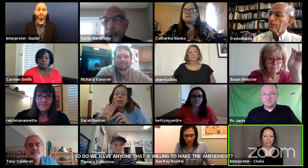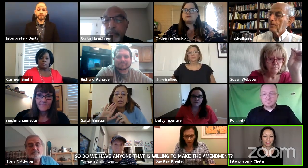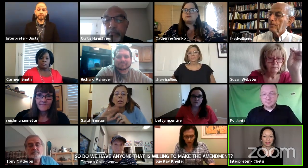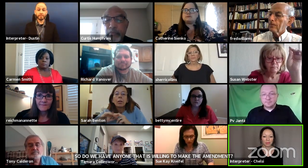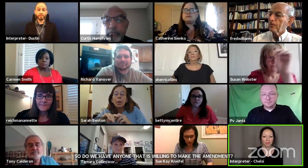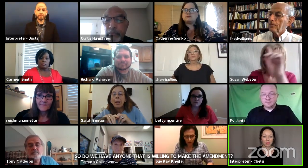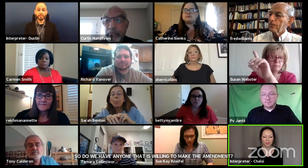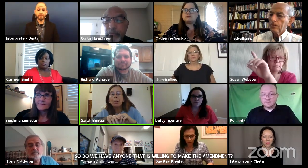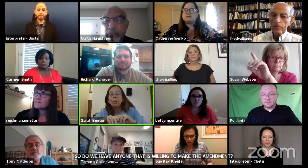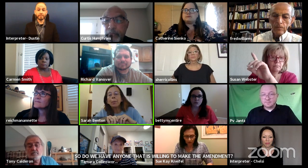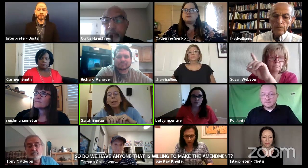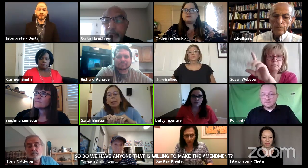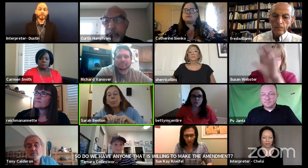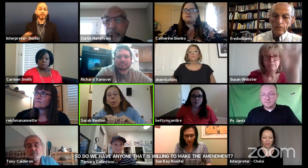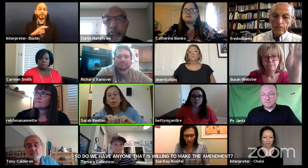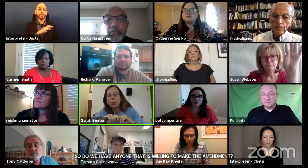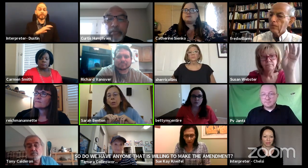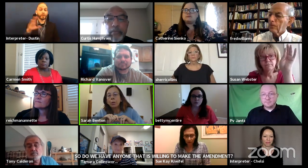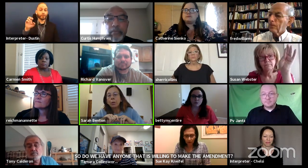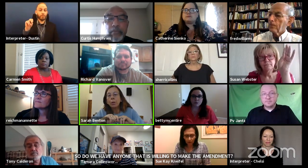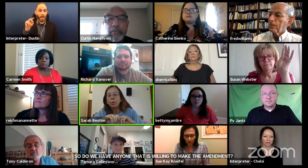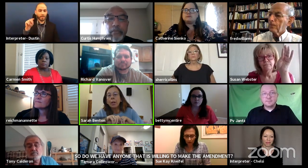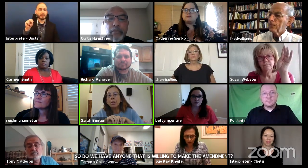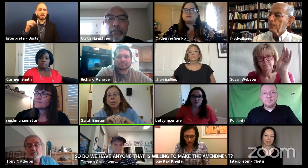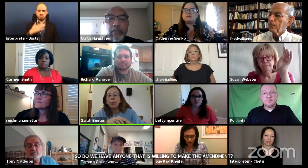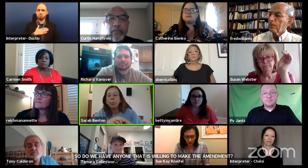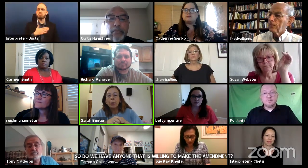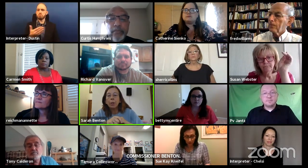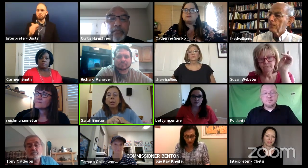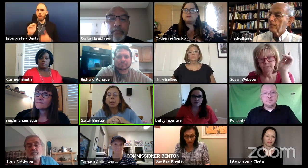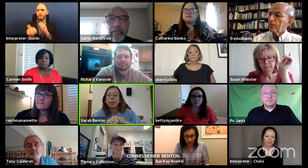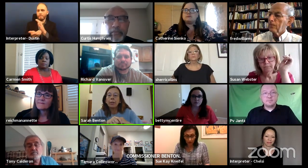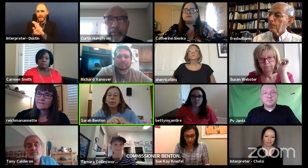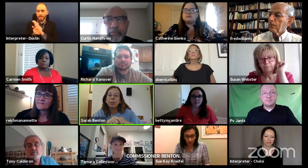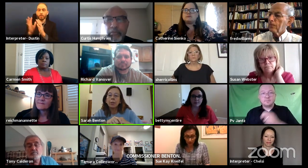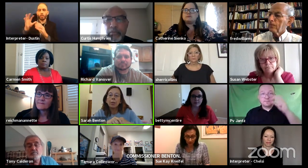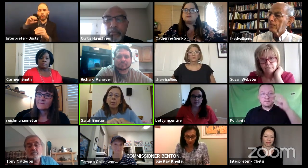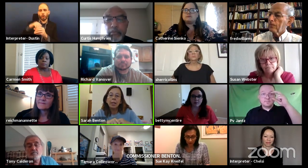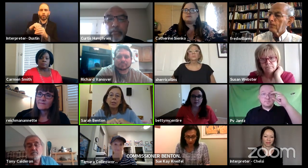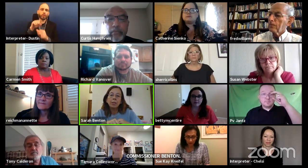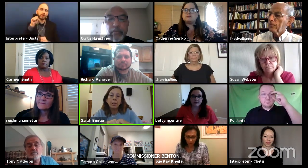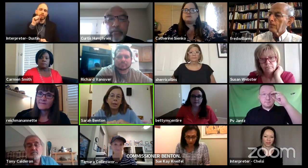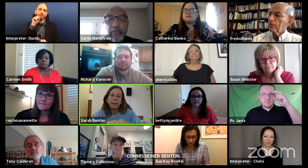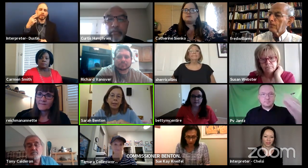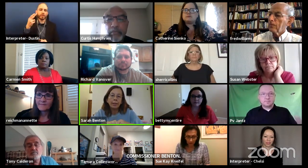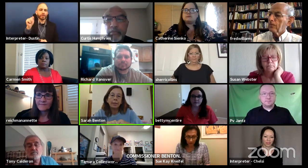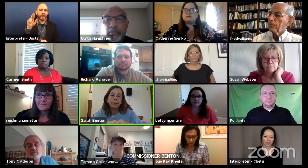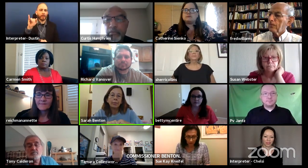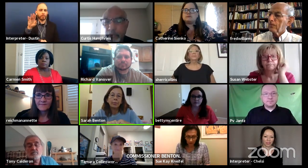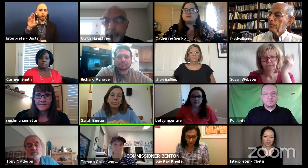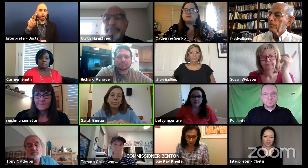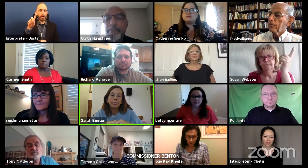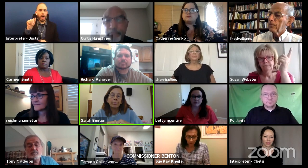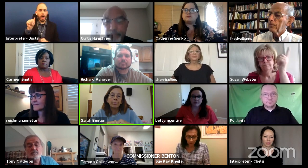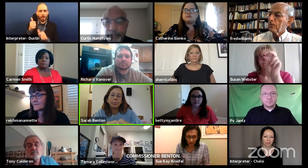Commissioner Benton. I'd be happy to amend the motion to include that Sherry Berta is the agency contact.